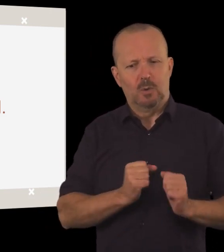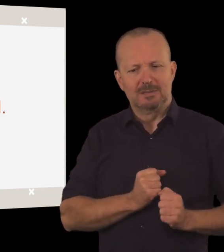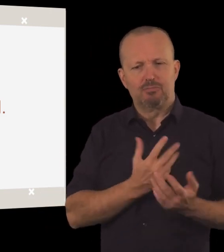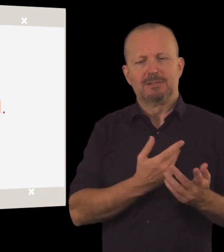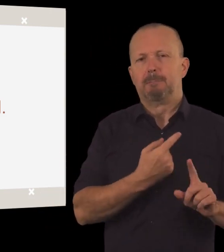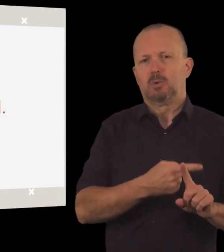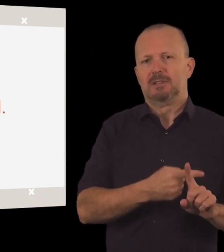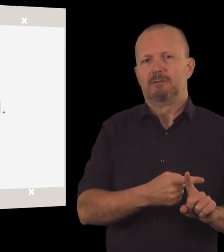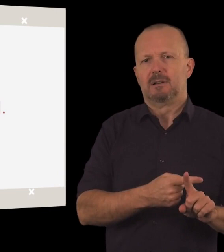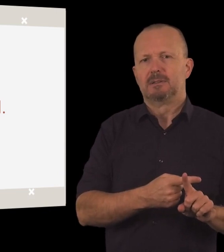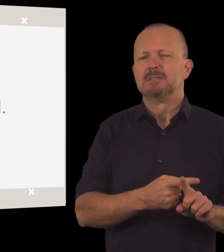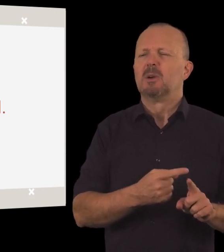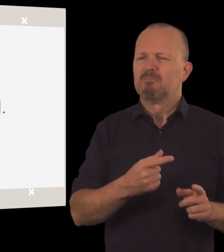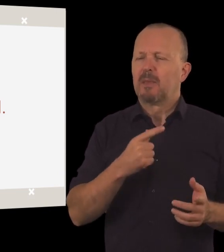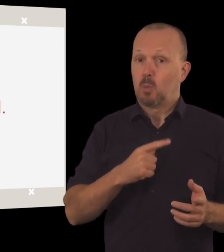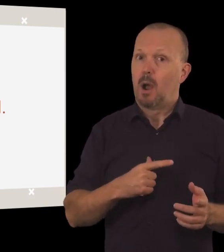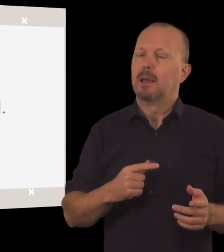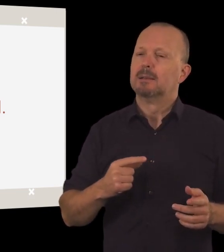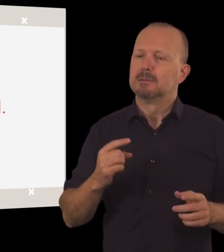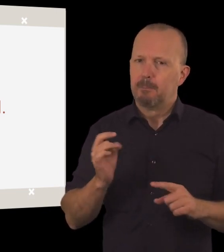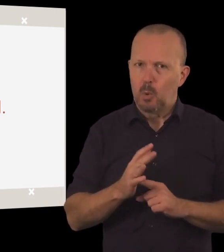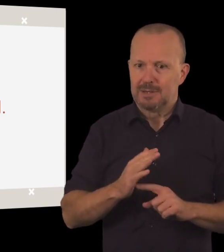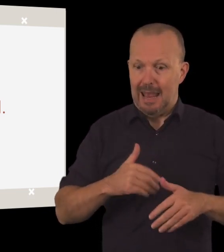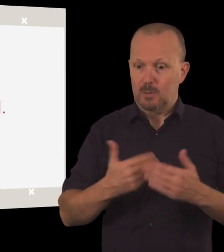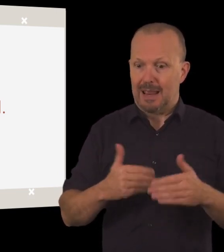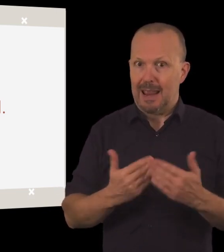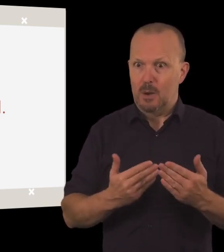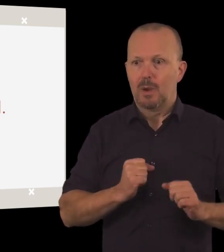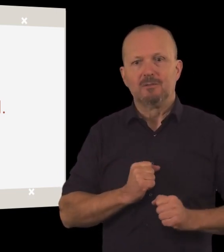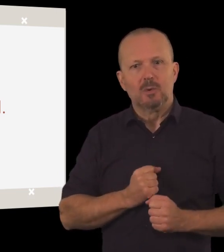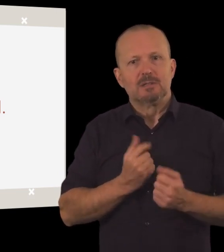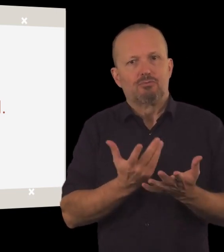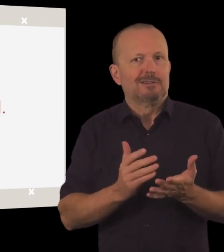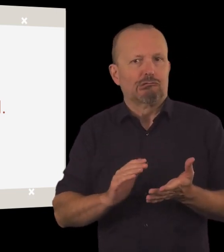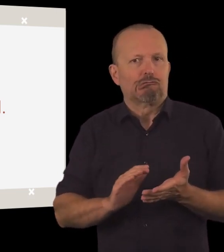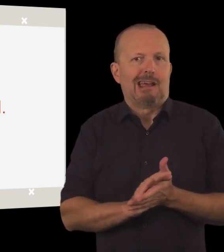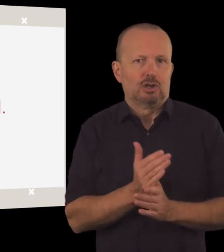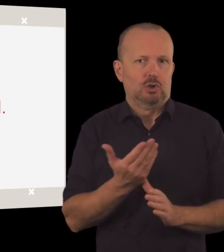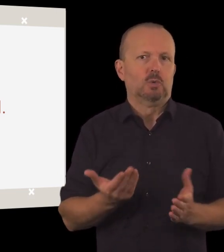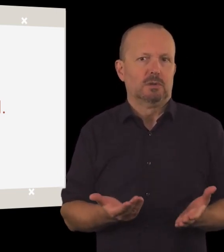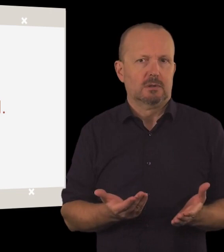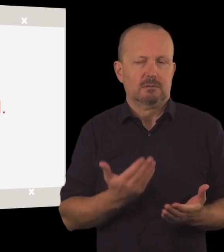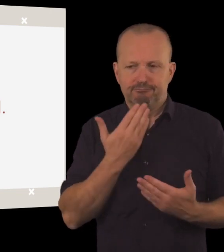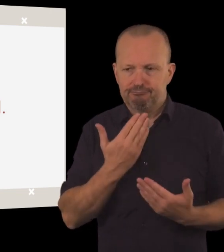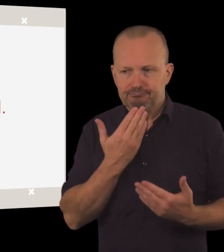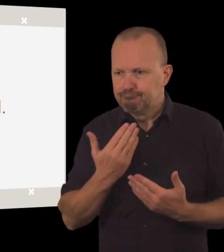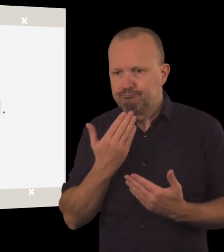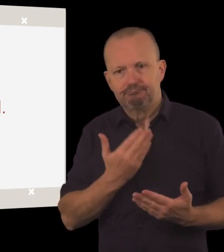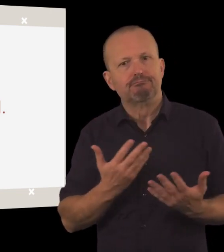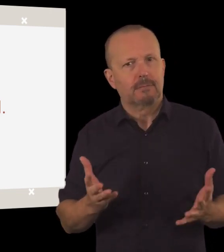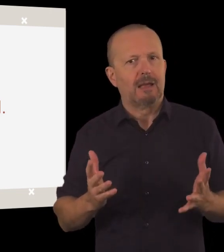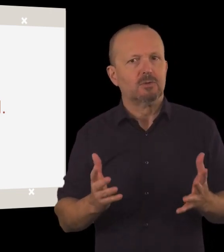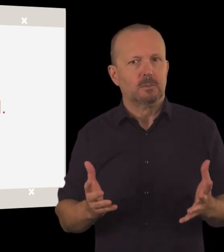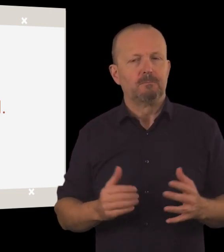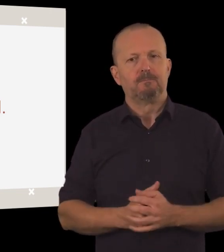today? Or what has been your highlight of the week? There are so many awesome and unique moments that we have